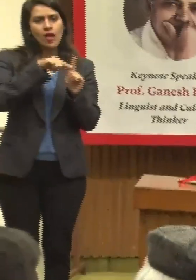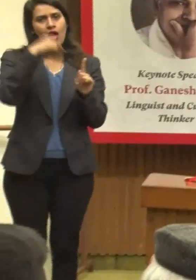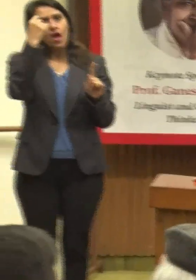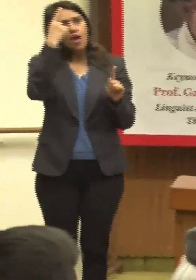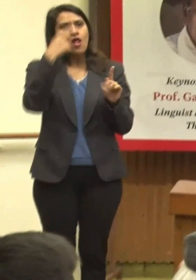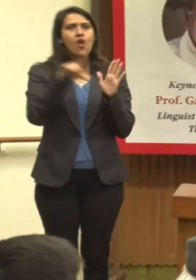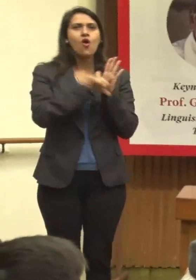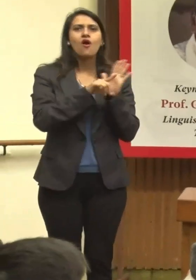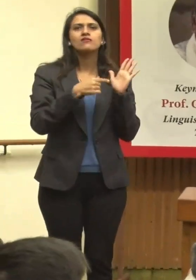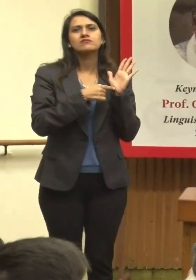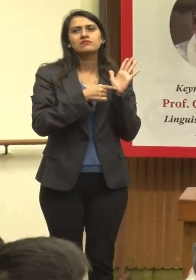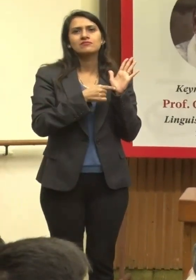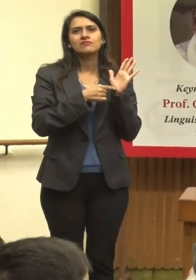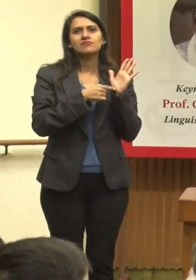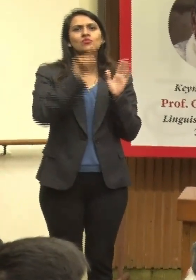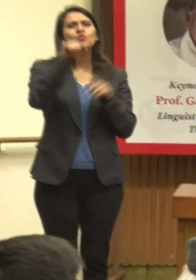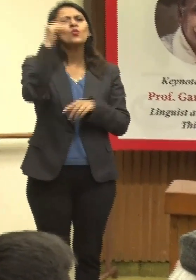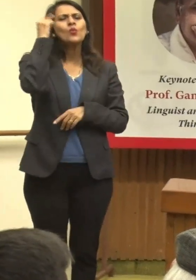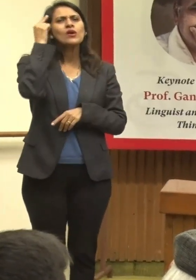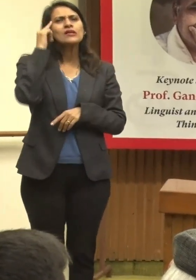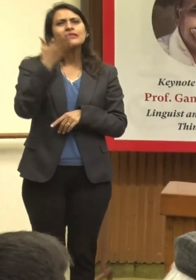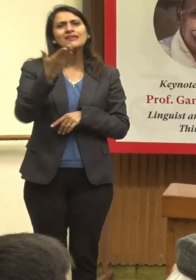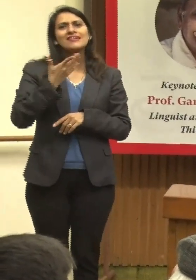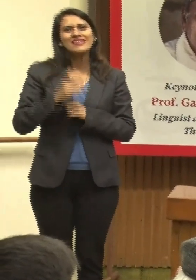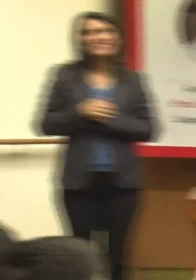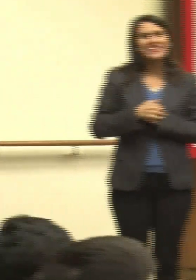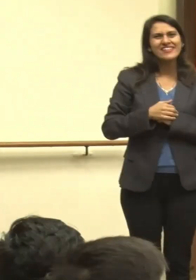understand law? What do you think?